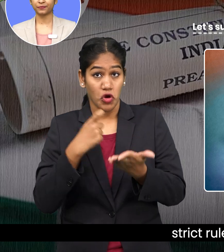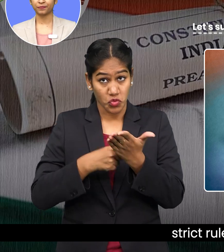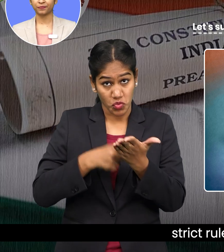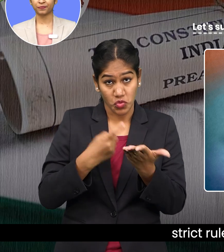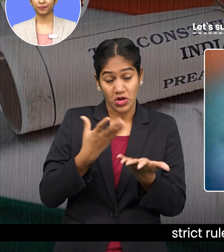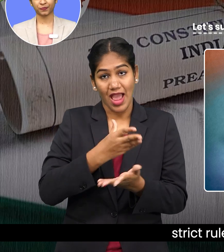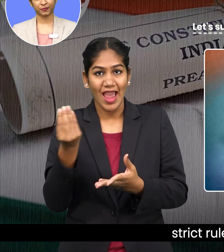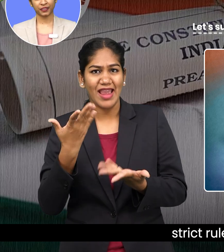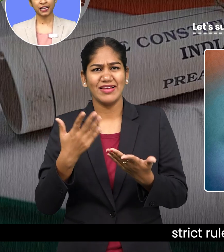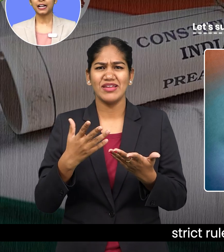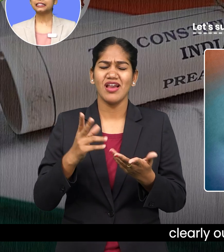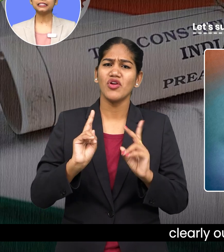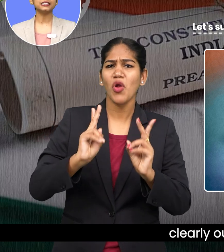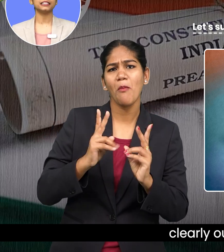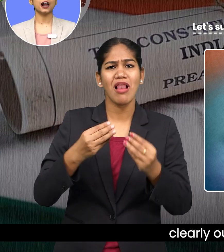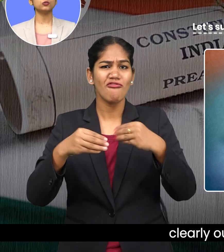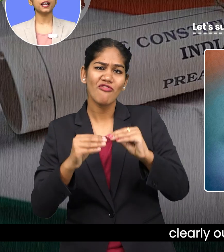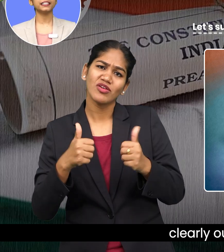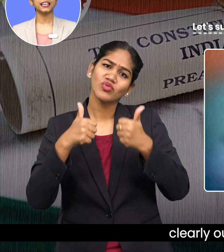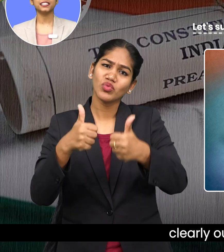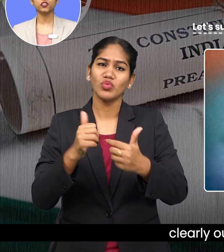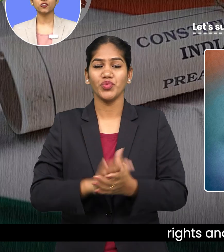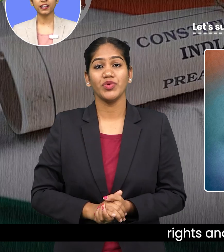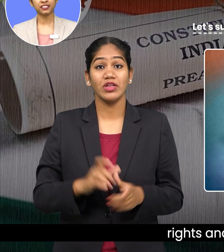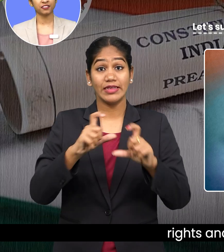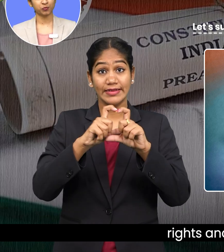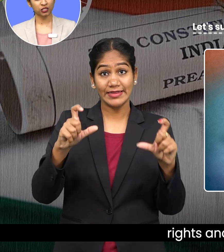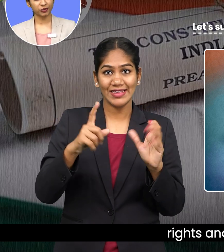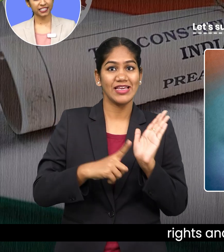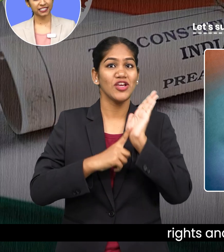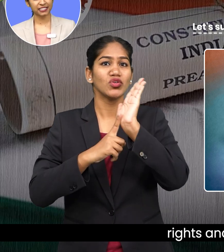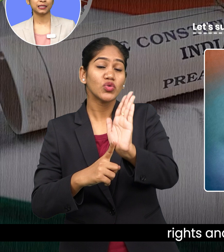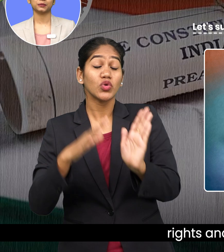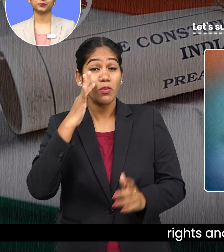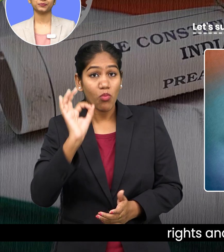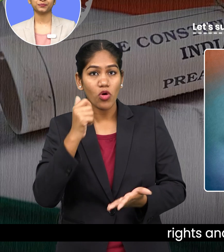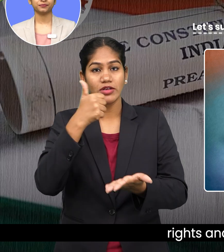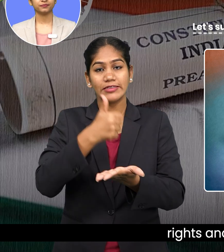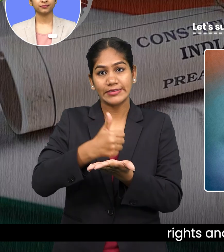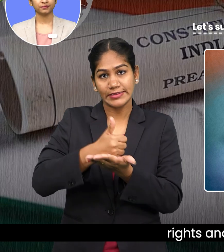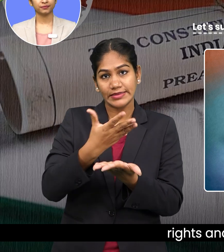flexibility, clearly outlining essential rights and responsibilities.